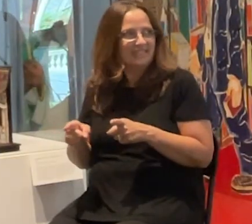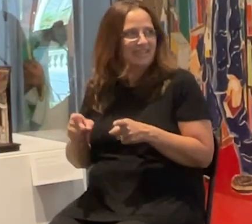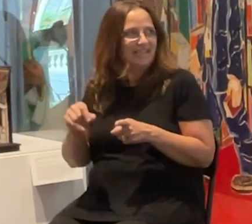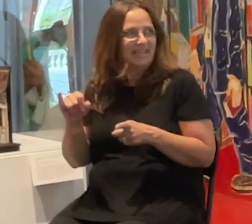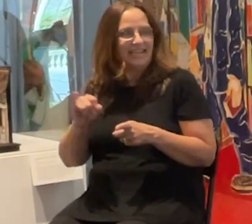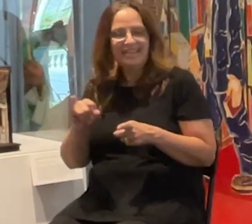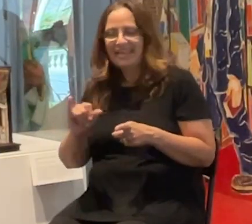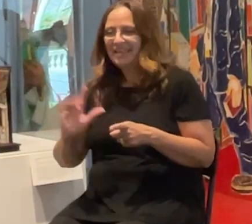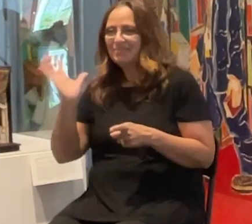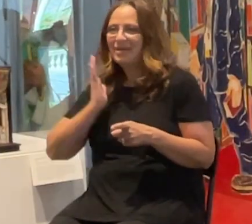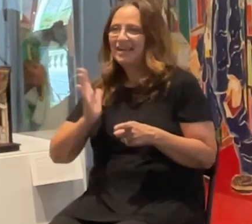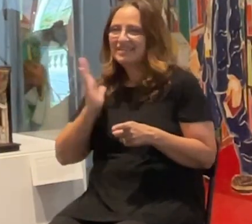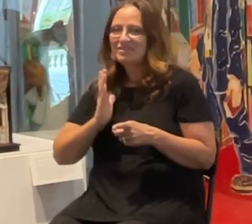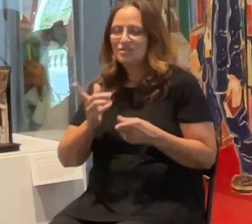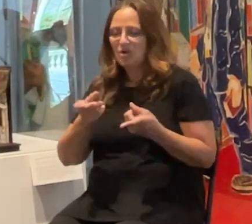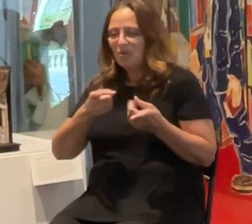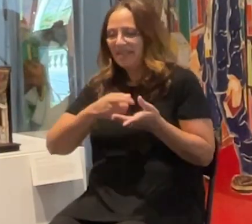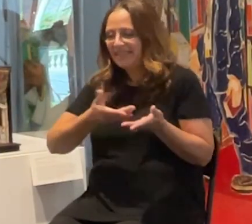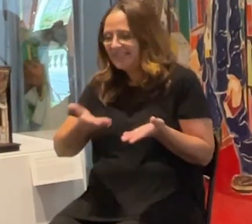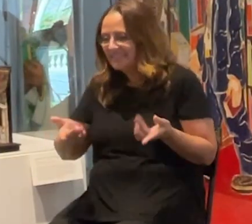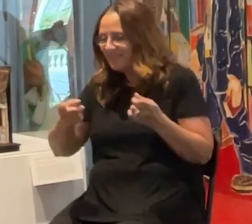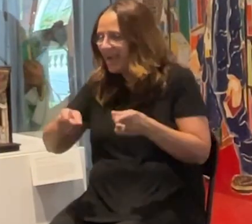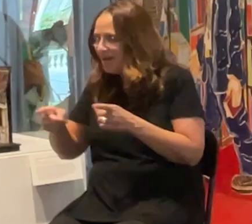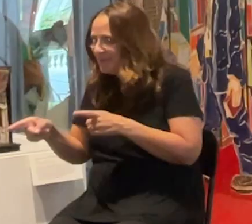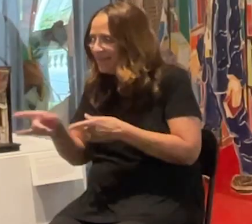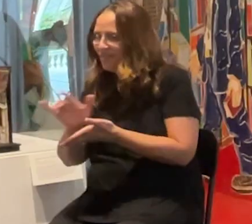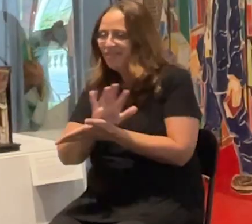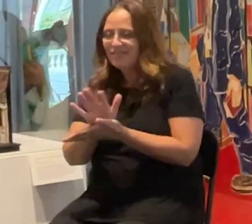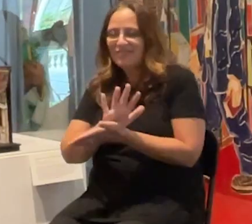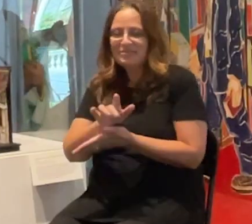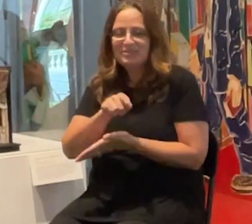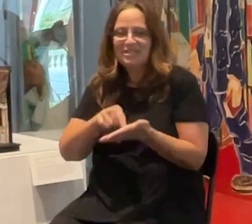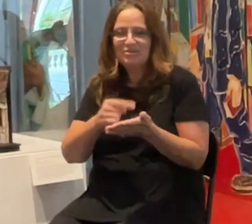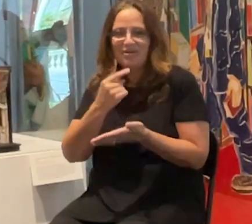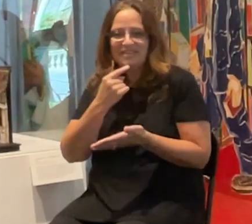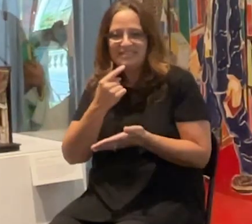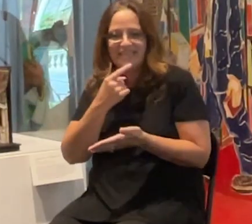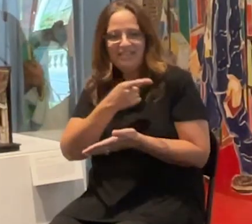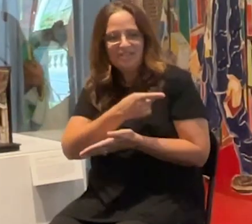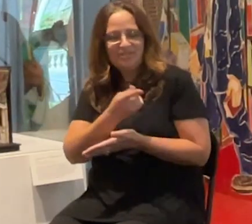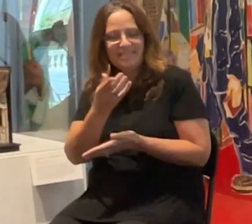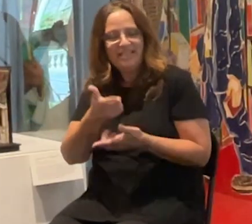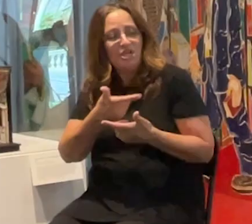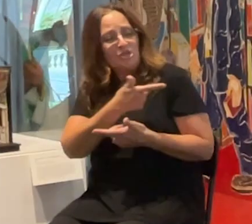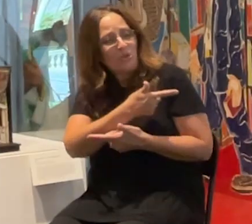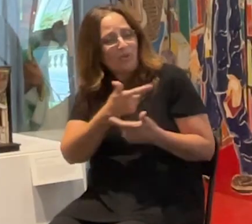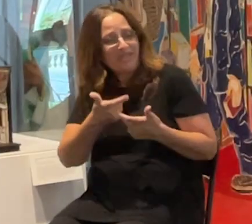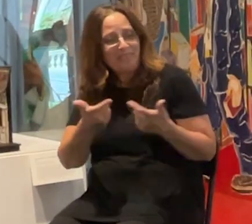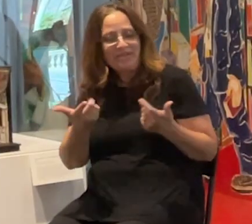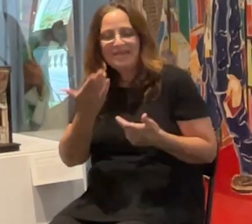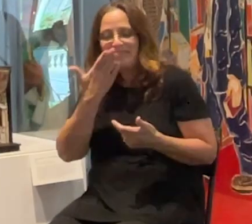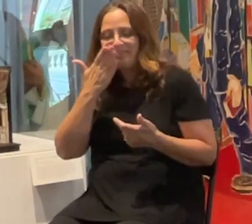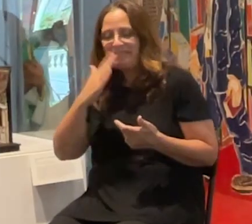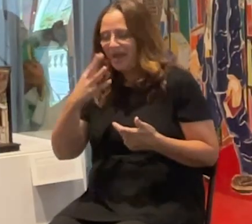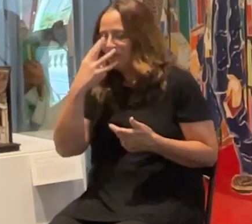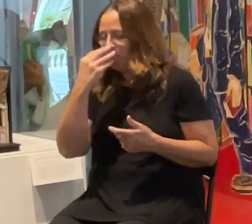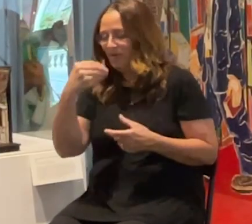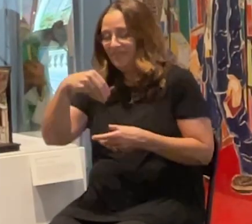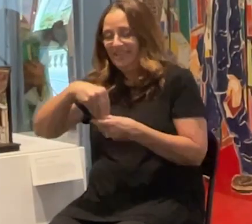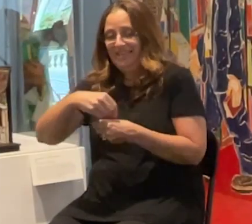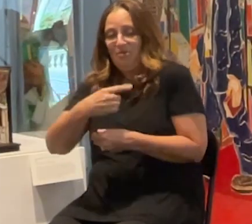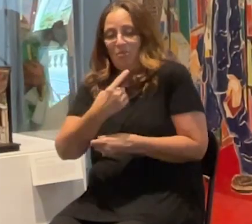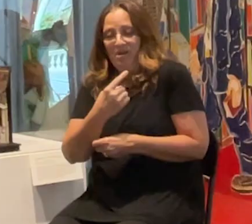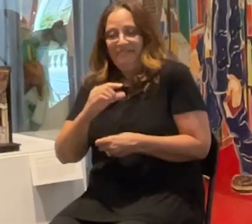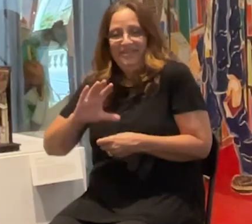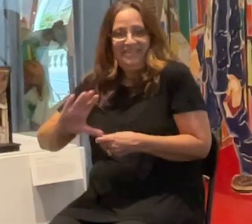Soho back in the day, happenings, or the films? And then you already said that you were the Big Bad Wolf in one of the films, but I